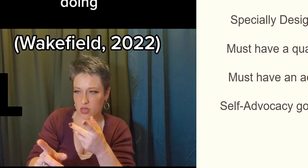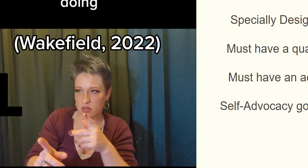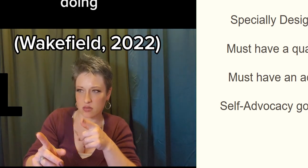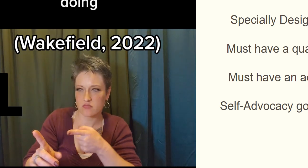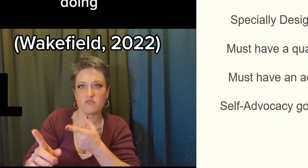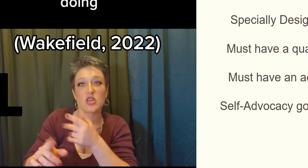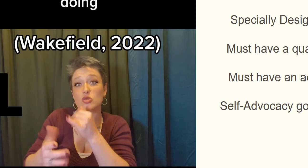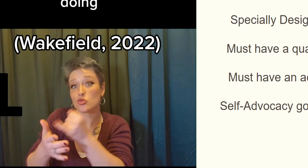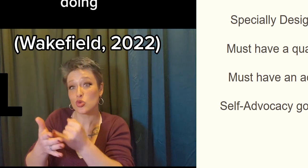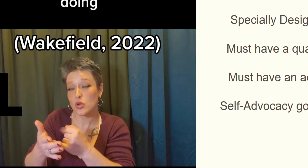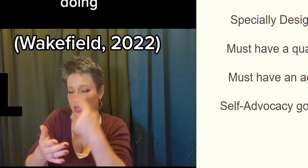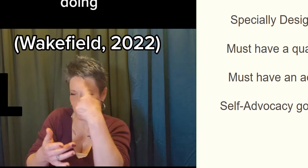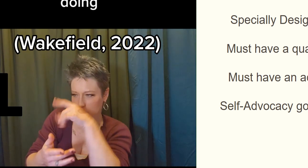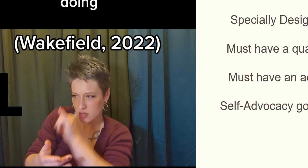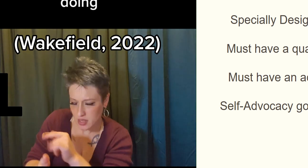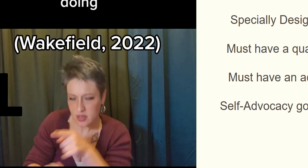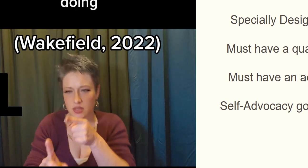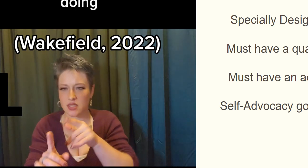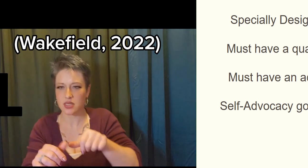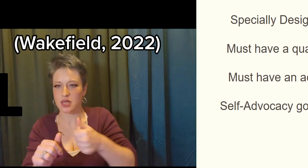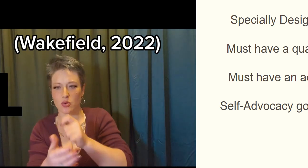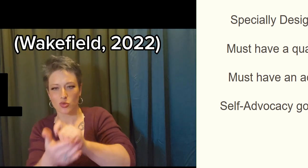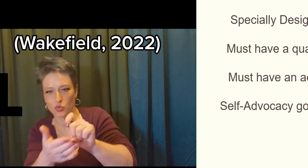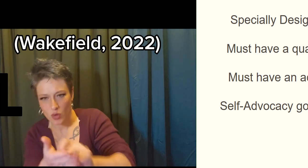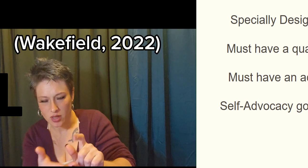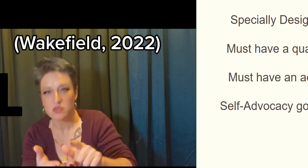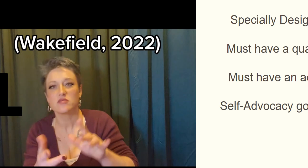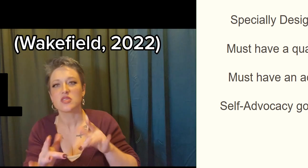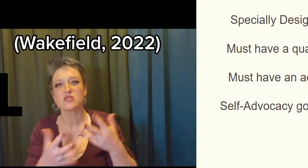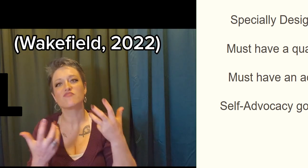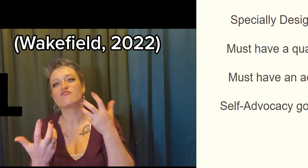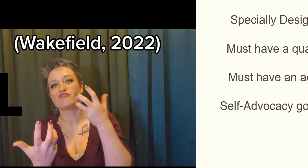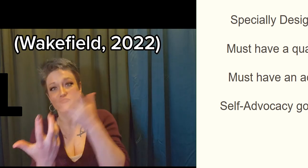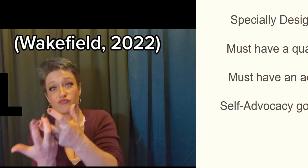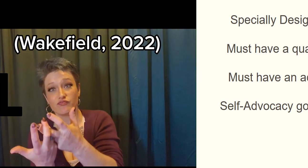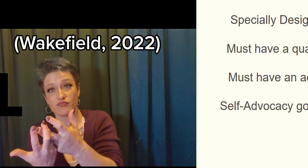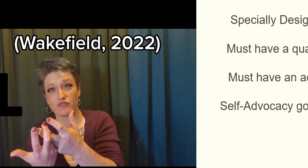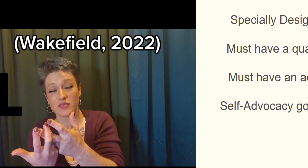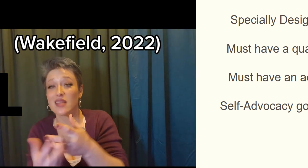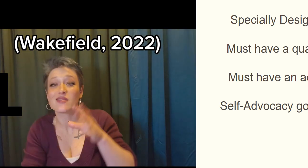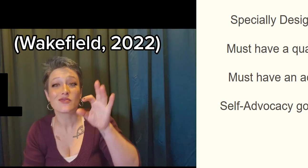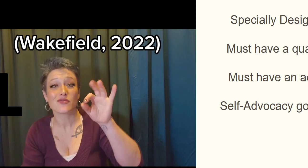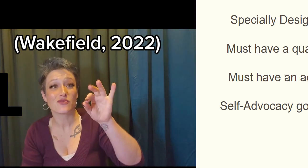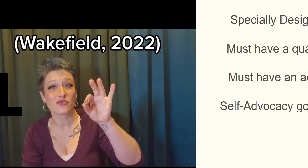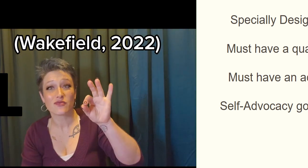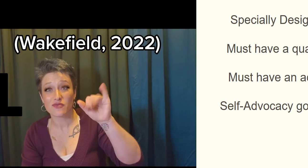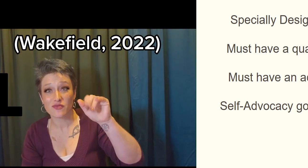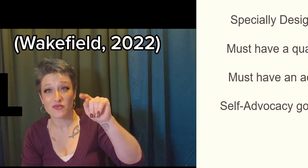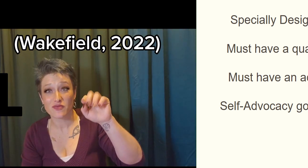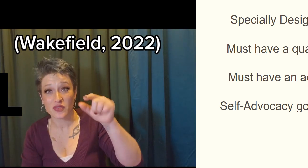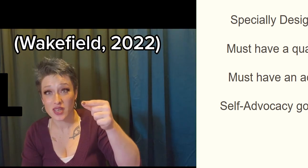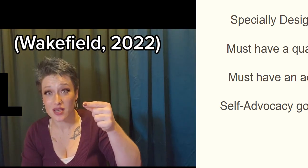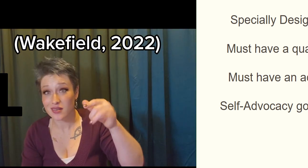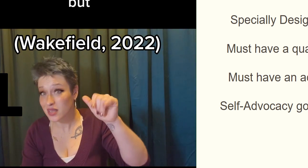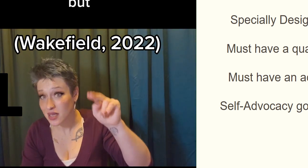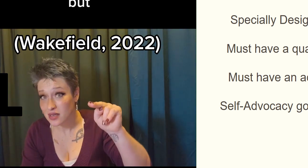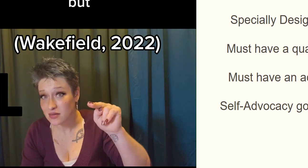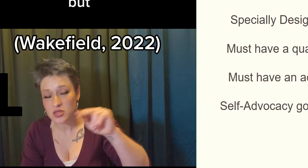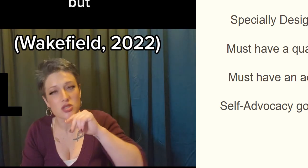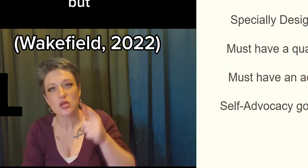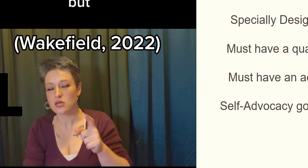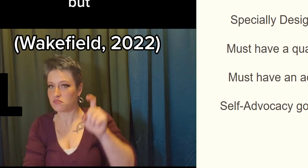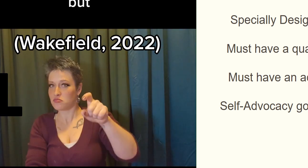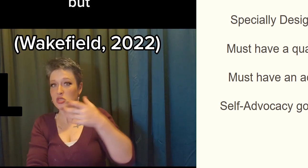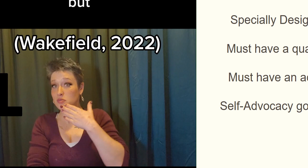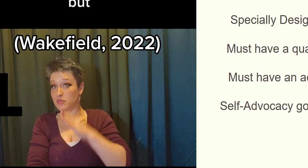following and learning and seeing what other people are doing. Oh, that's how you hold a pen to draw. That's how you write. And figuring out how to fit into that. And the fitting